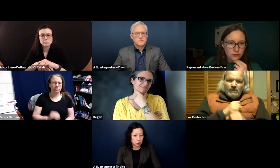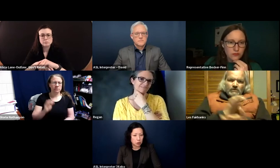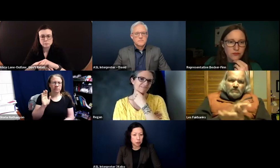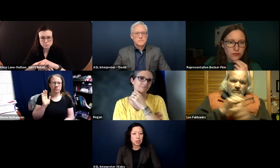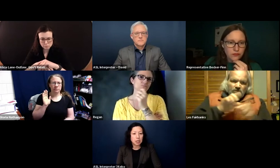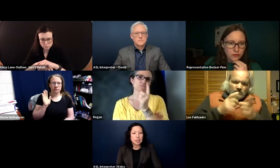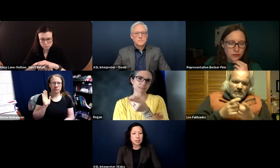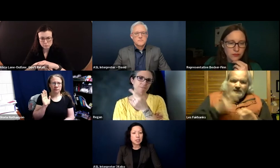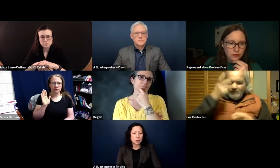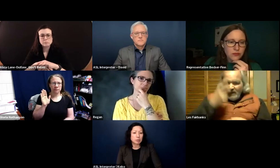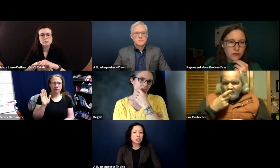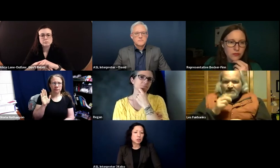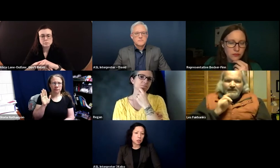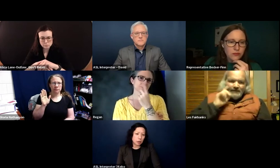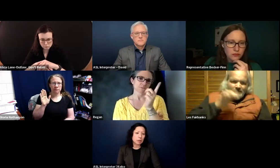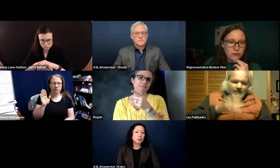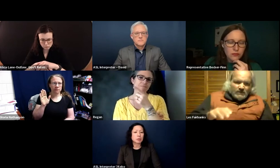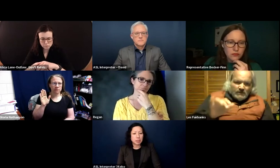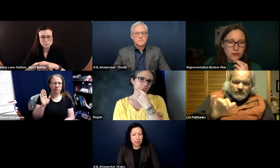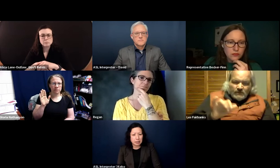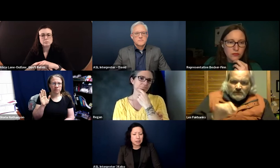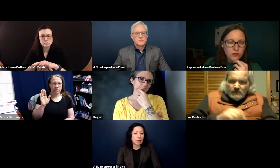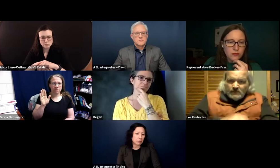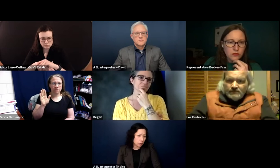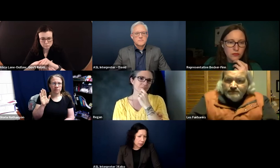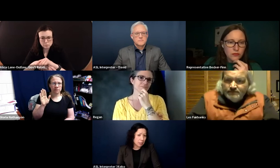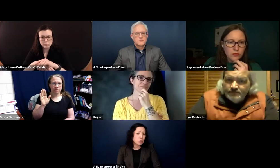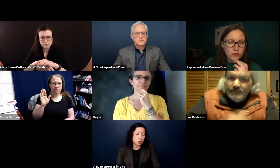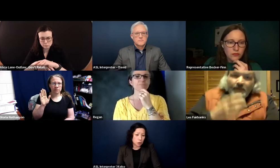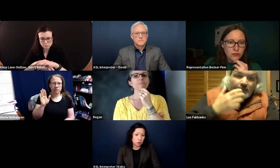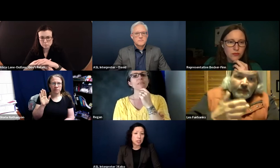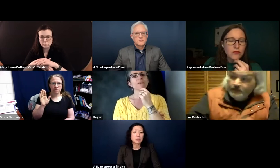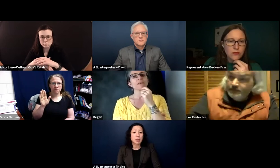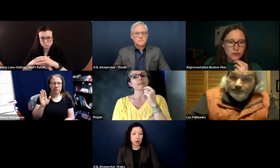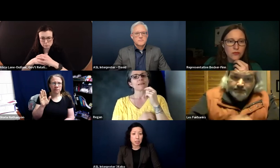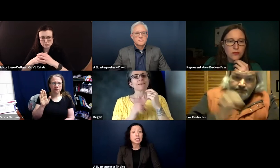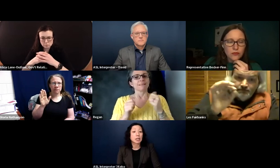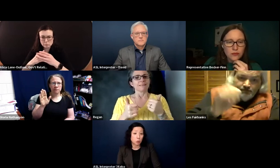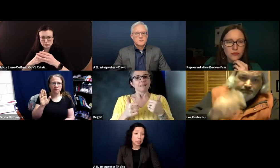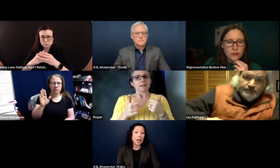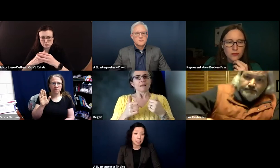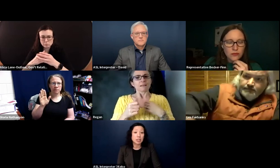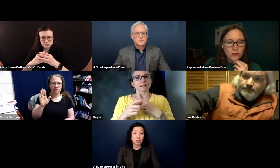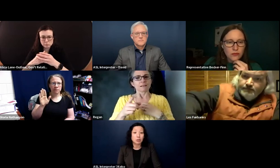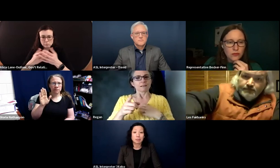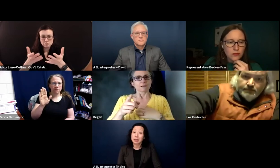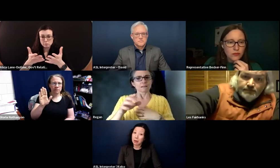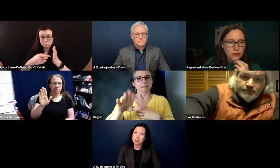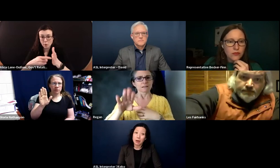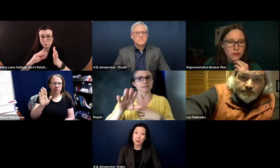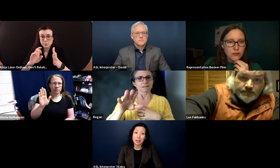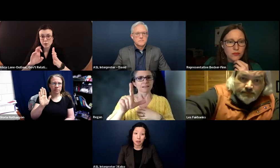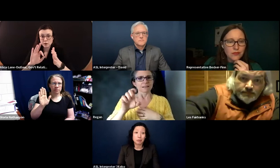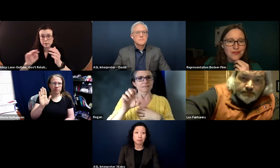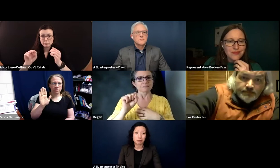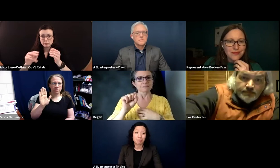to ensure. I just want to be sure that we're able to protect everyone, school districts, parents, as well as the children. That